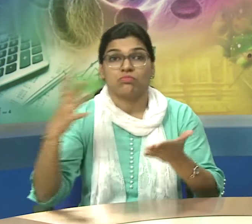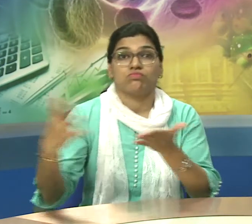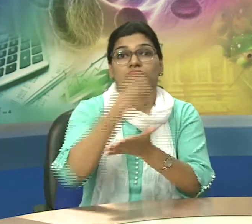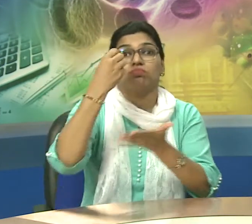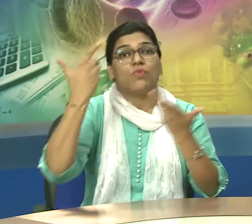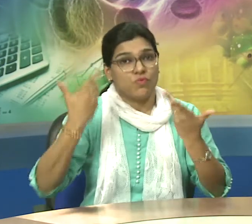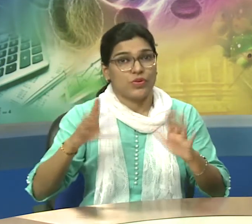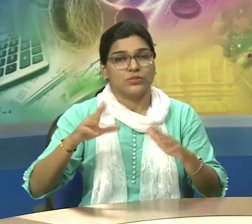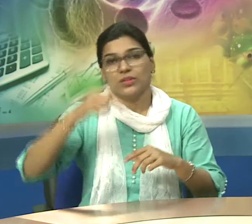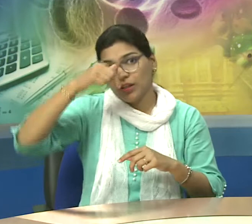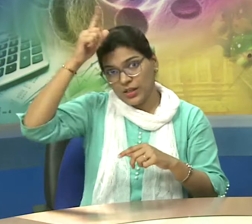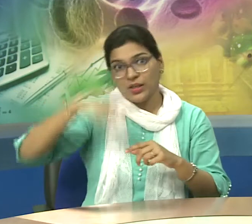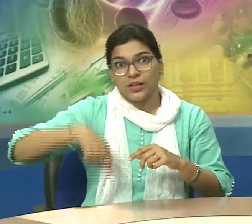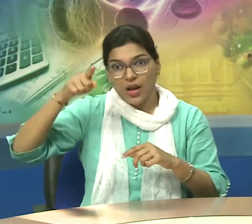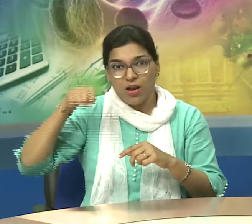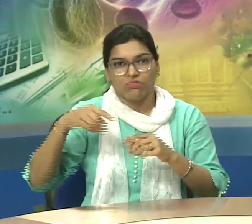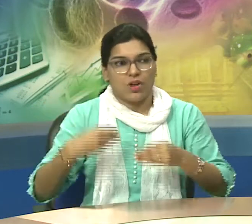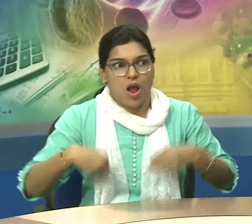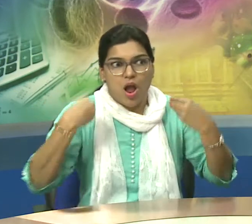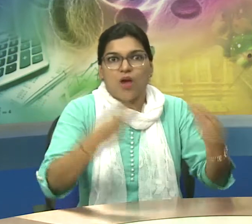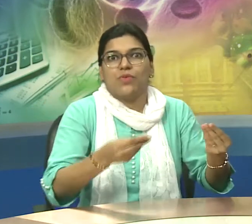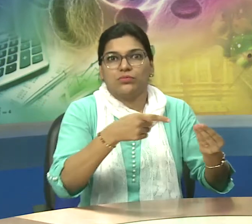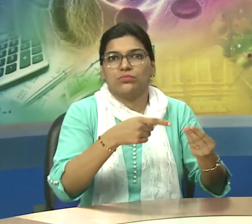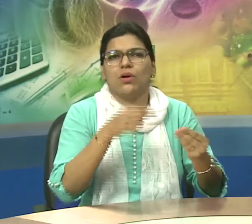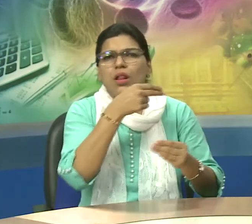The shehnai maestro of India